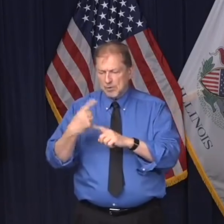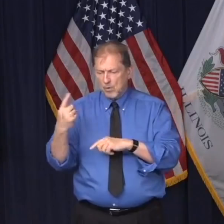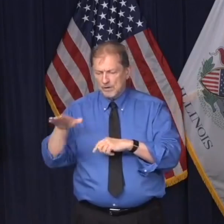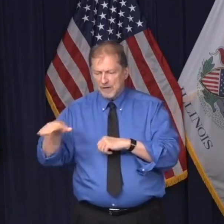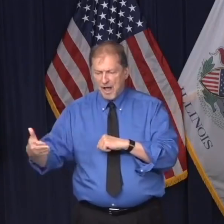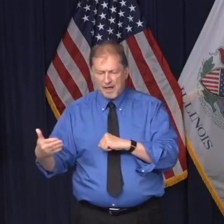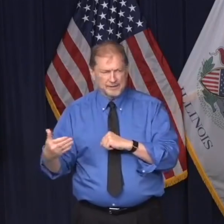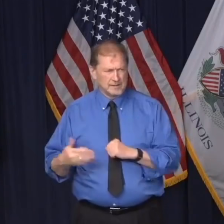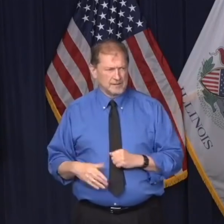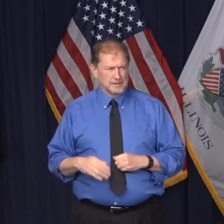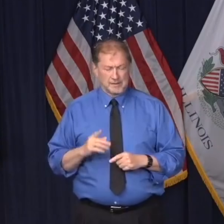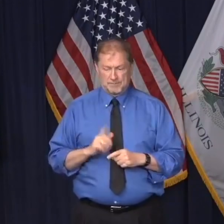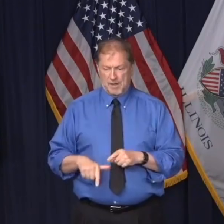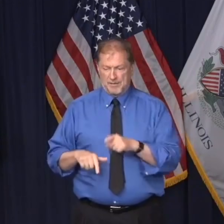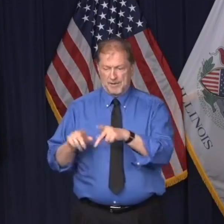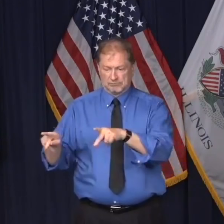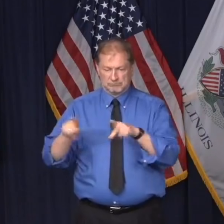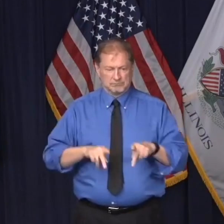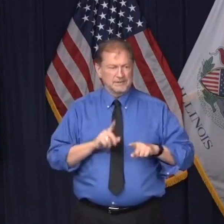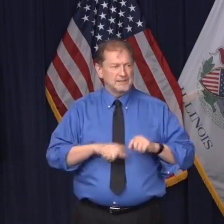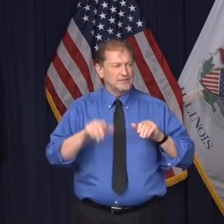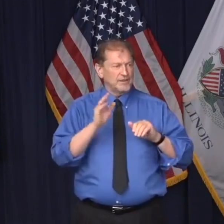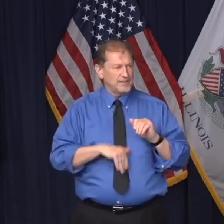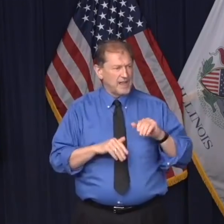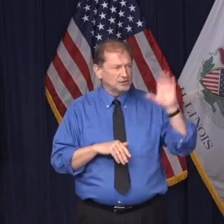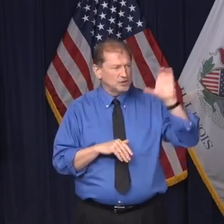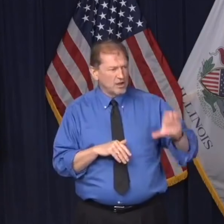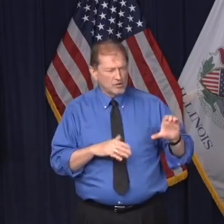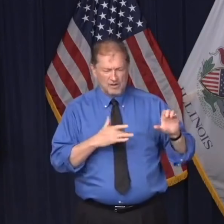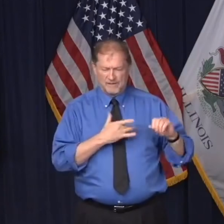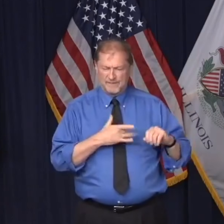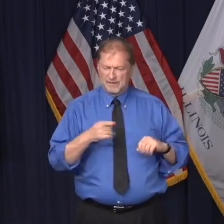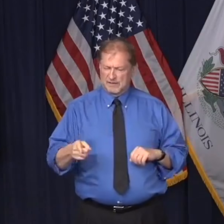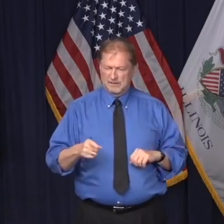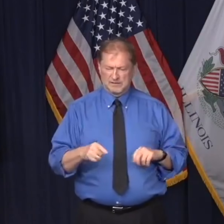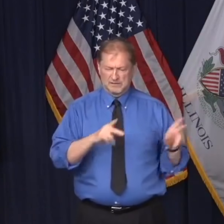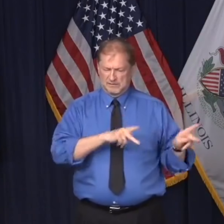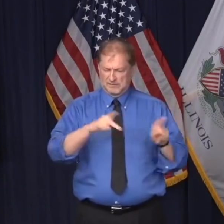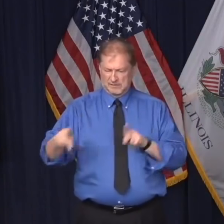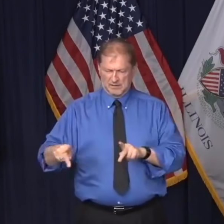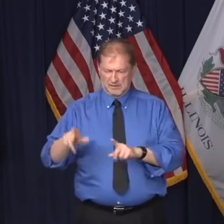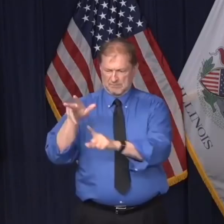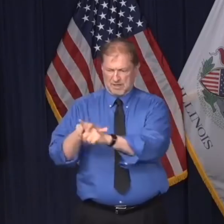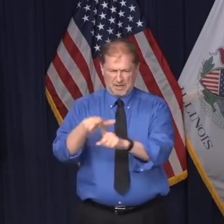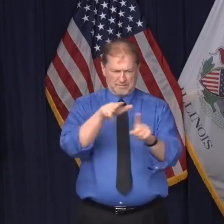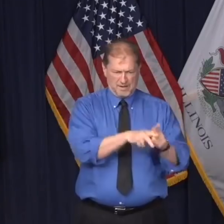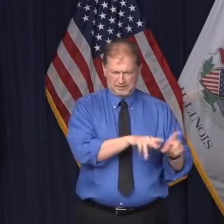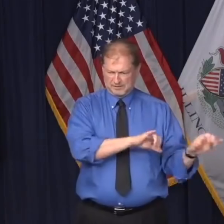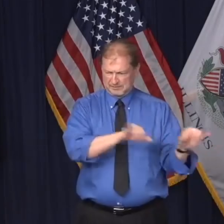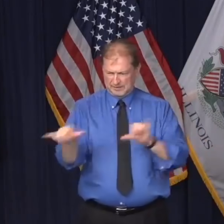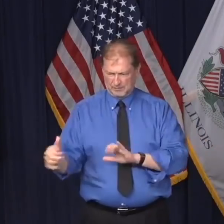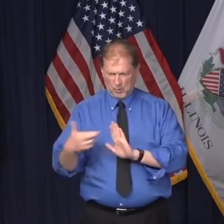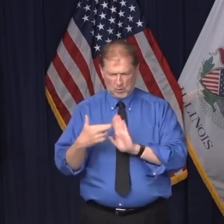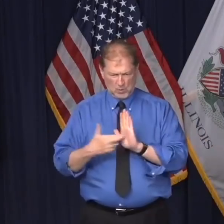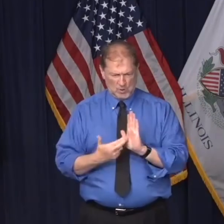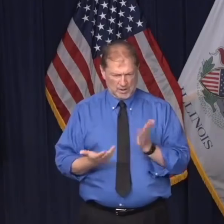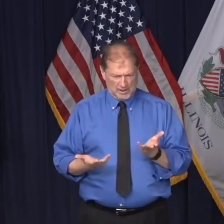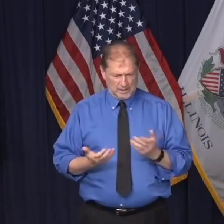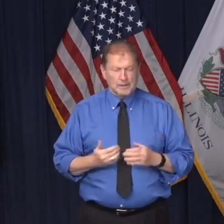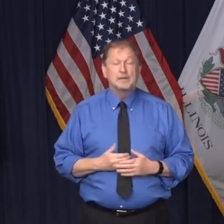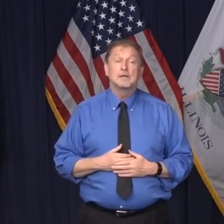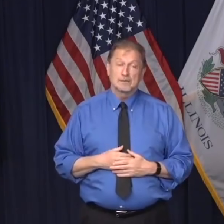treated just like Chicago? Density doesn't matter, data doesn't matter. Explain the science behind that position. Well, like I said earlier, we, in fact, aren't